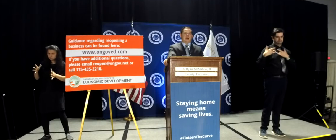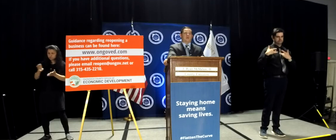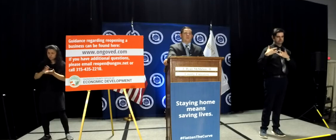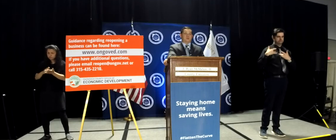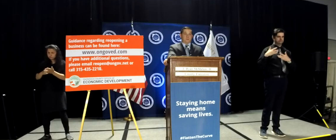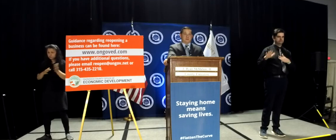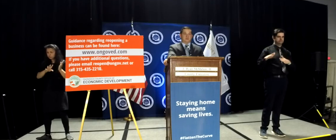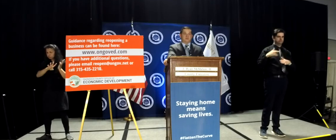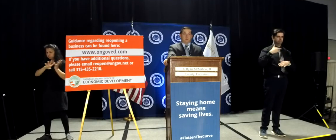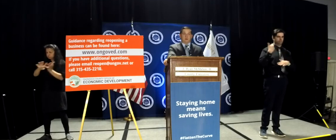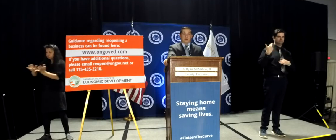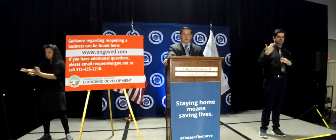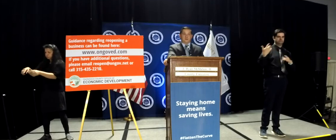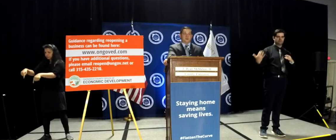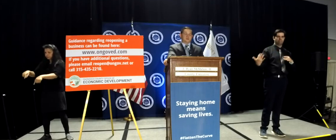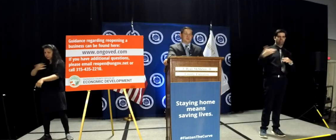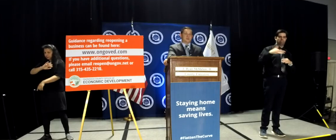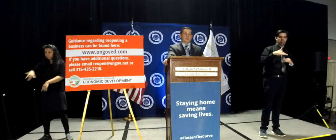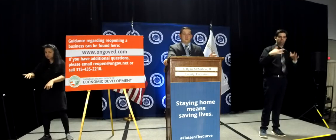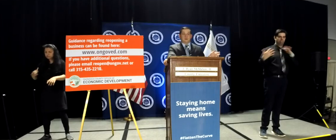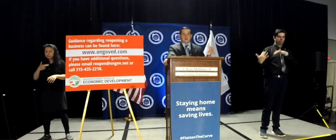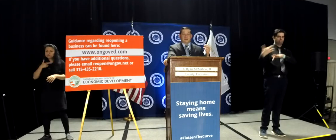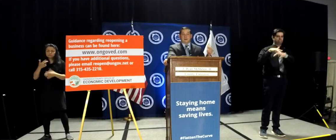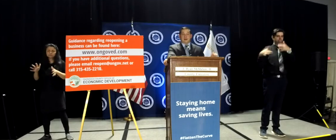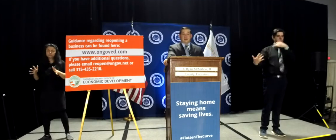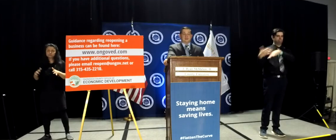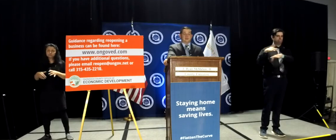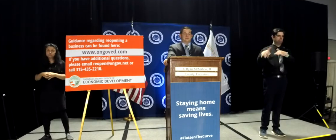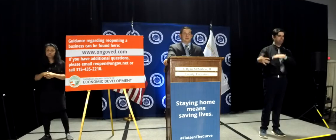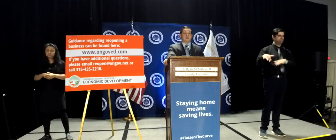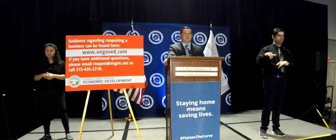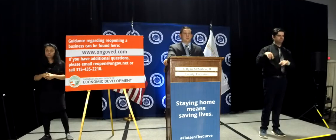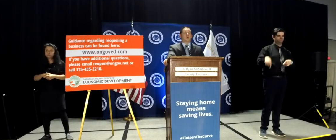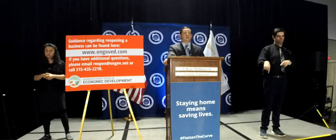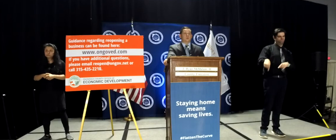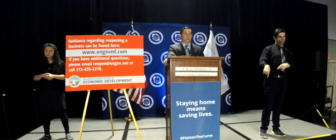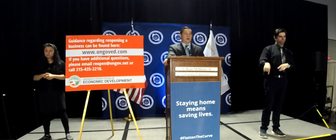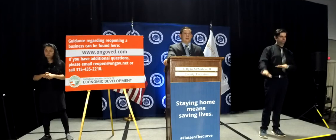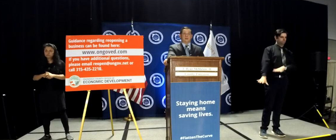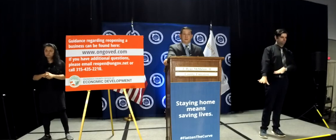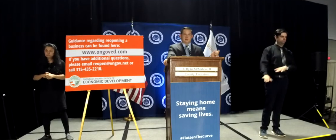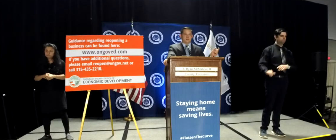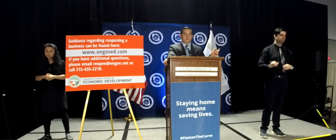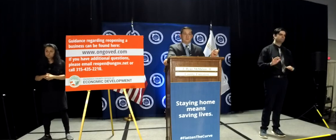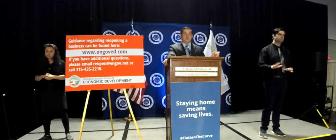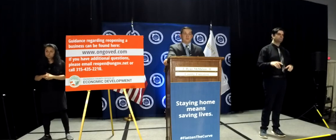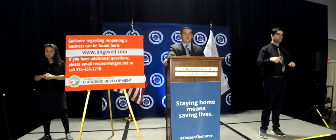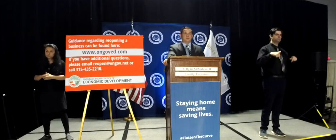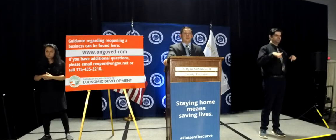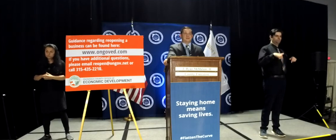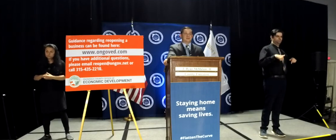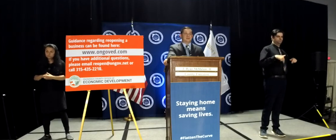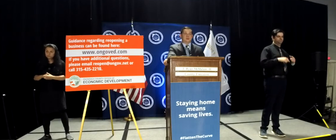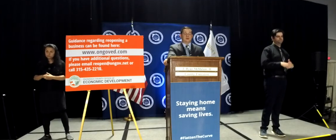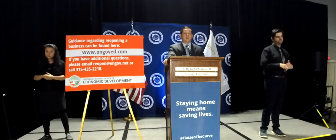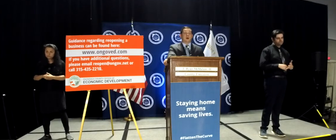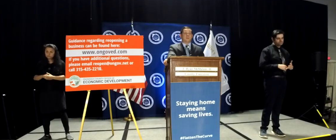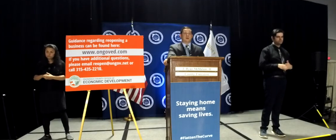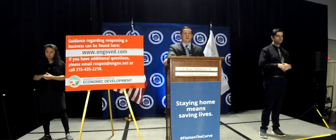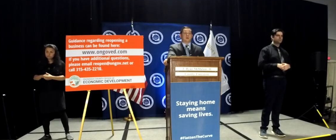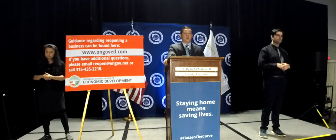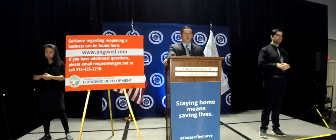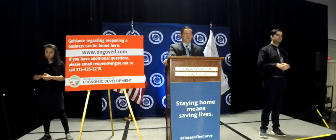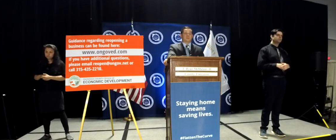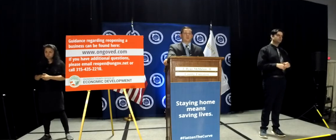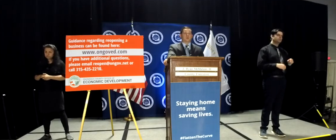From a health perspective, local health especially, I asked them, I need someone on their policy committee to come up,